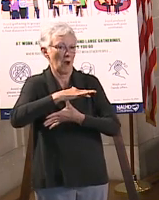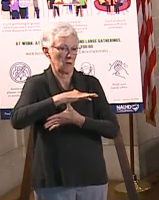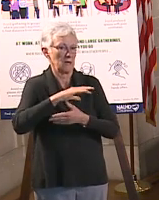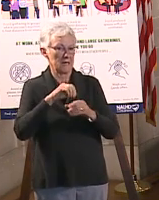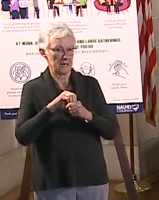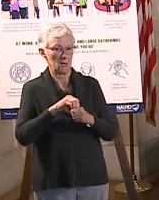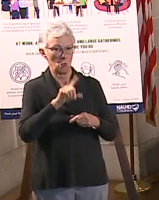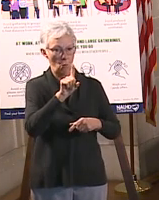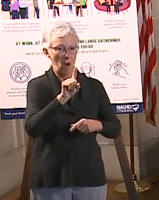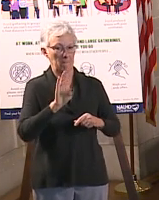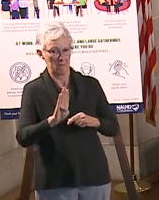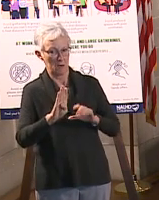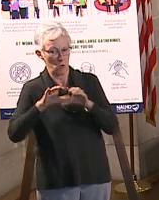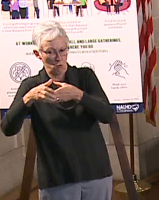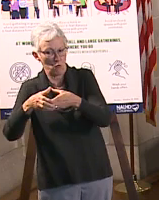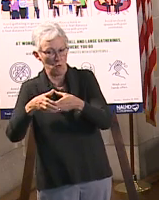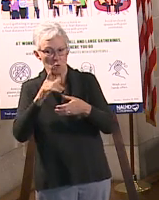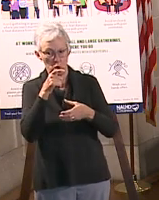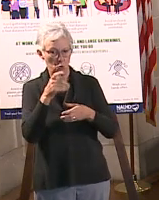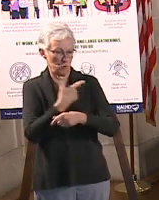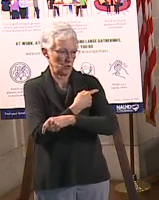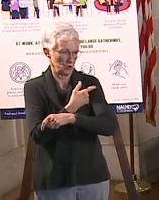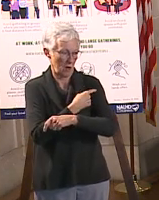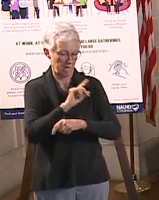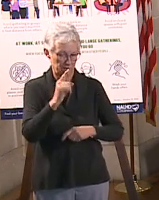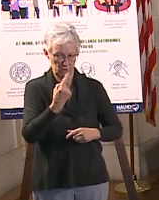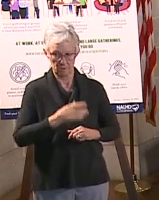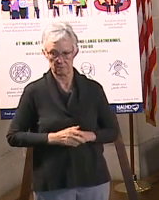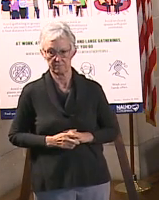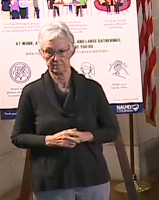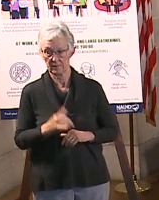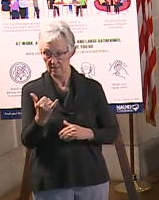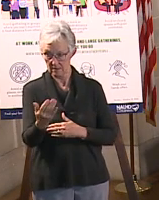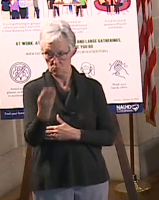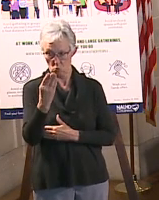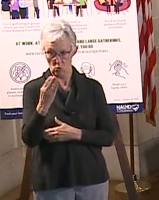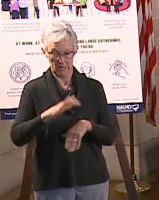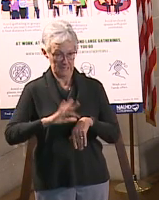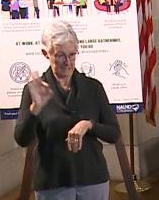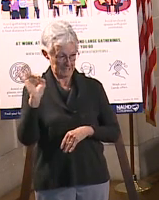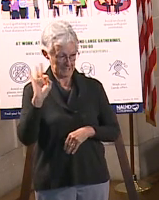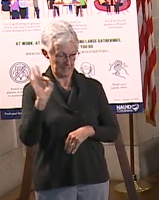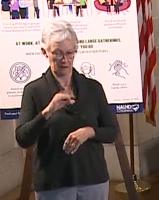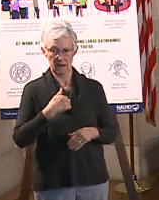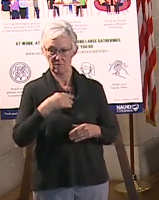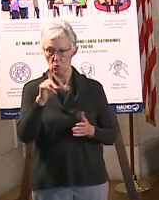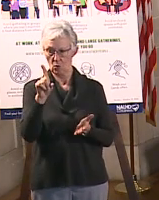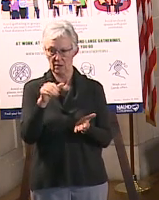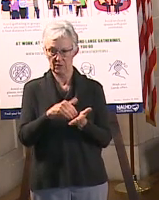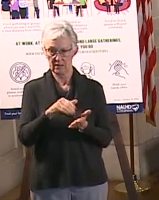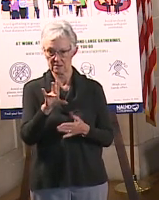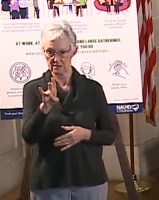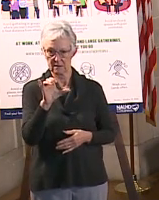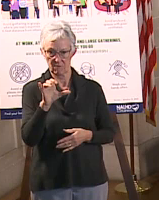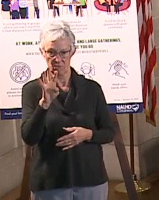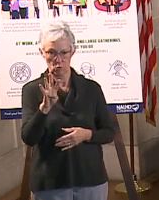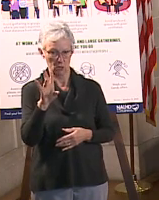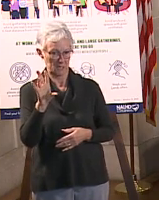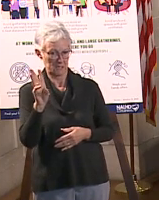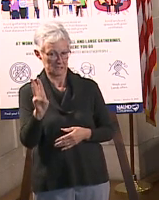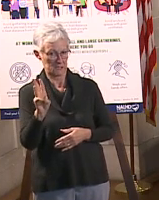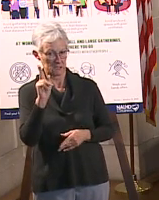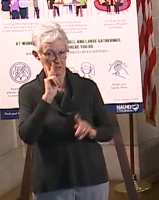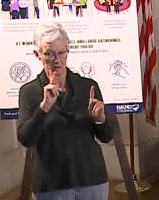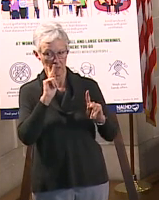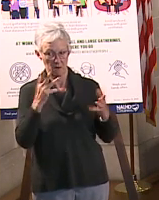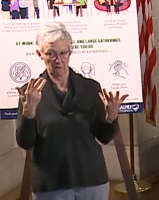here to talk about that in a moment. We did have, as of 9 a.m. this morning, 9 a.m., 1,746 Nebraskans have been